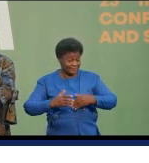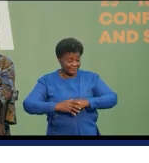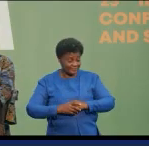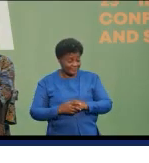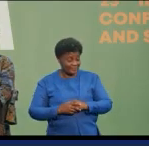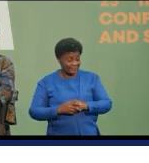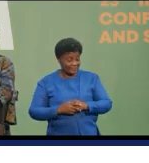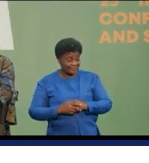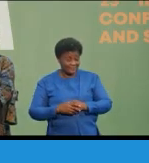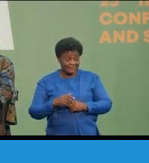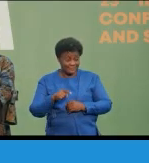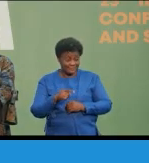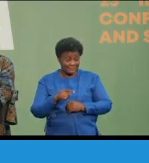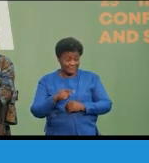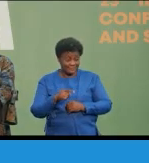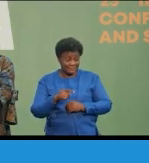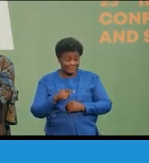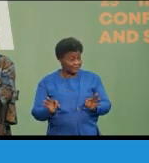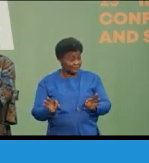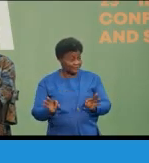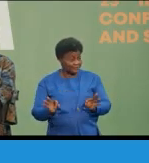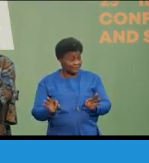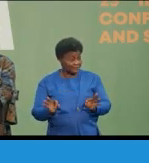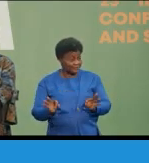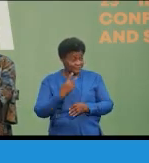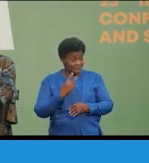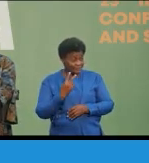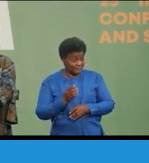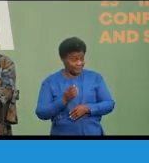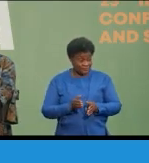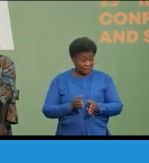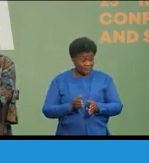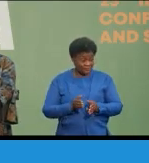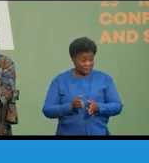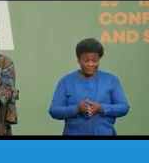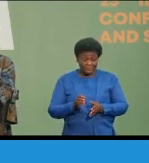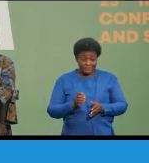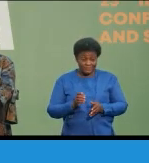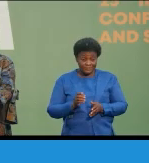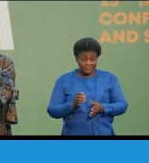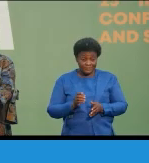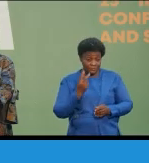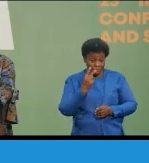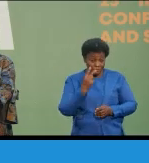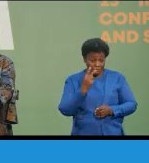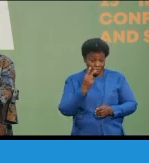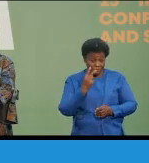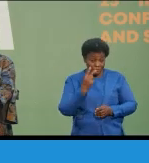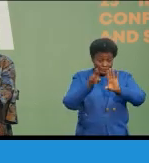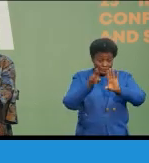This slide is crucial. It shows the stark regional disparity. In East and Southern